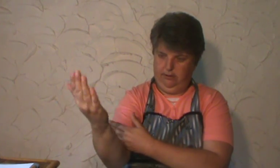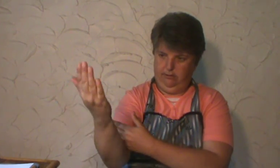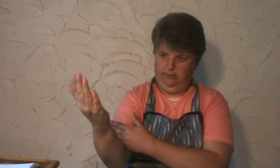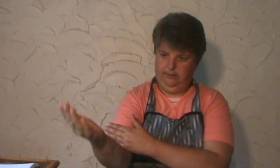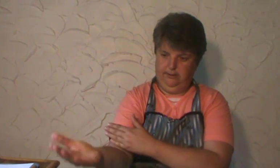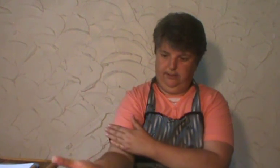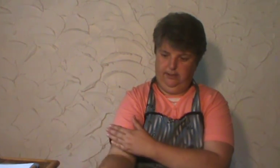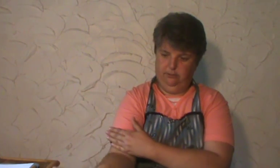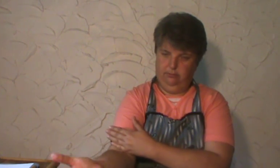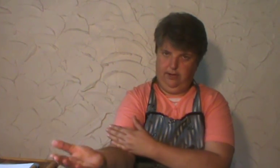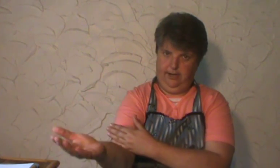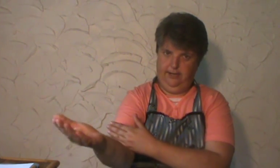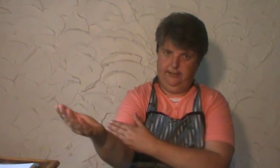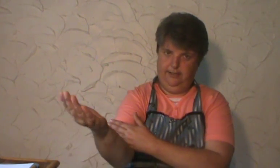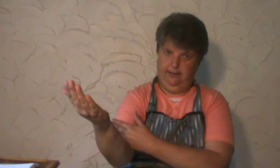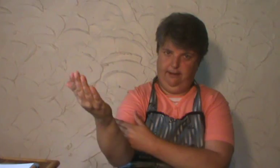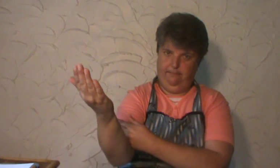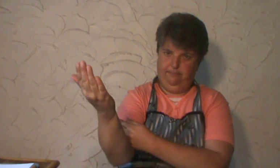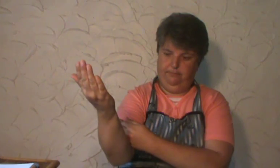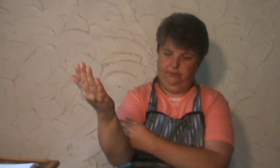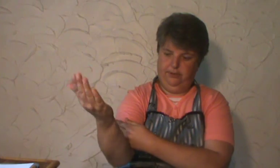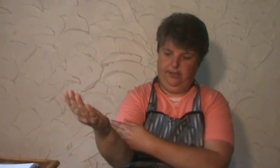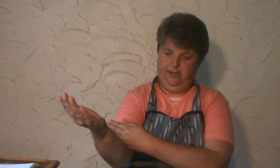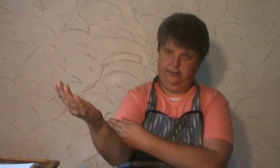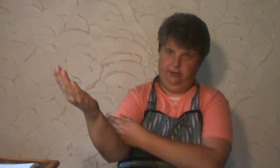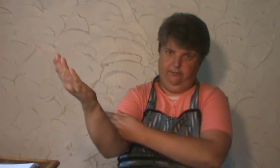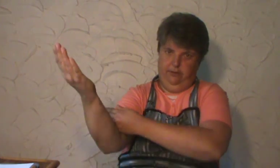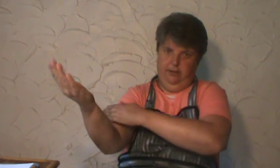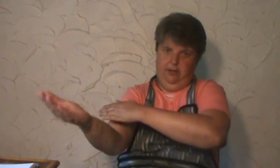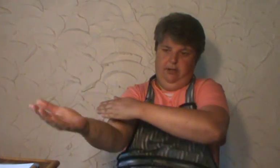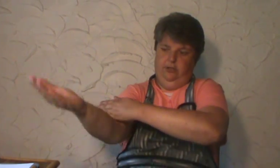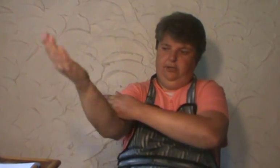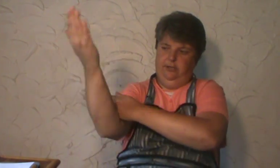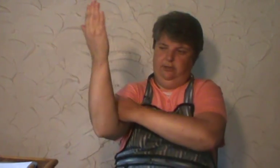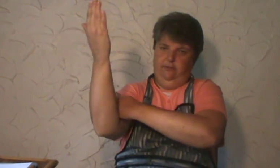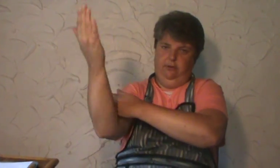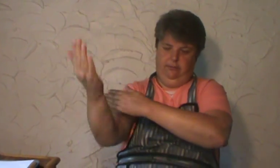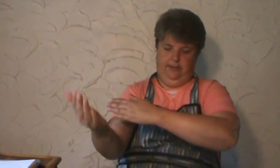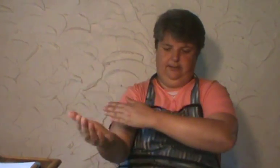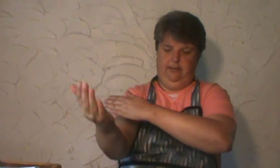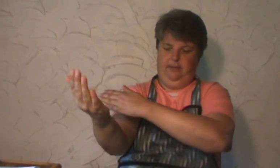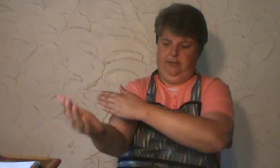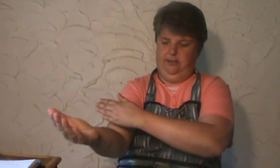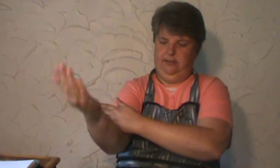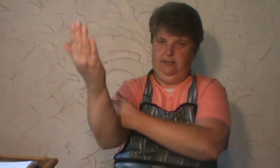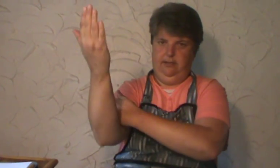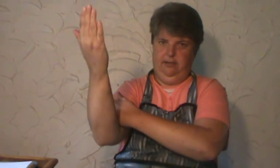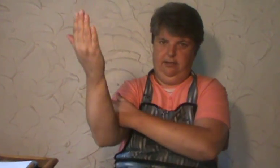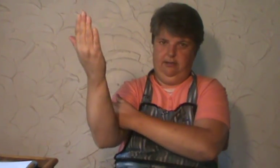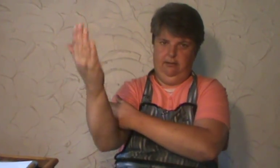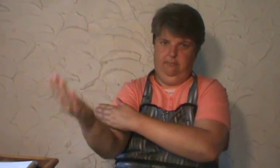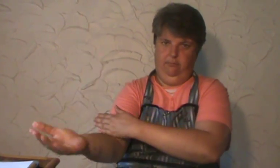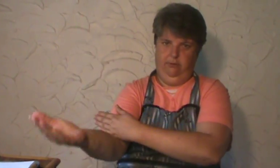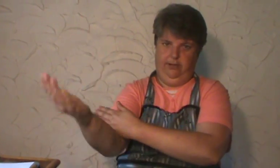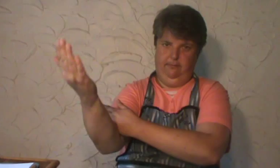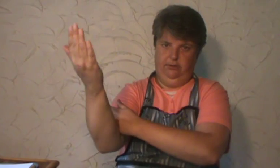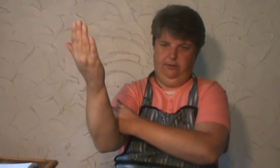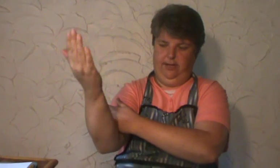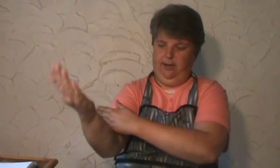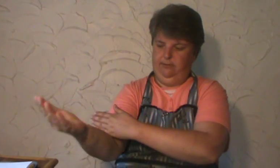So the sun is rising up just over the horizon. Morning. I'm not sure the camera's